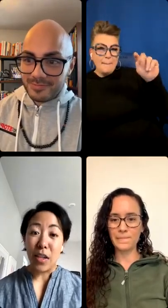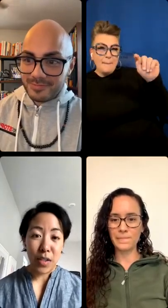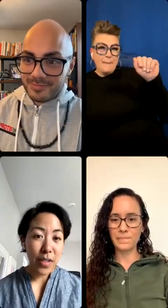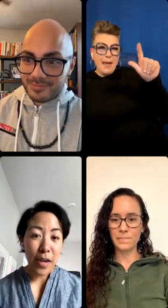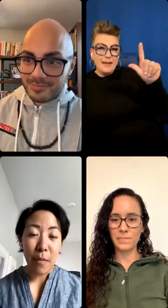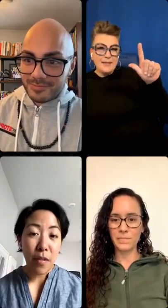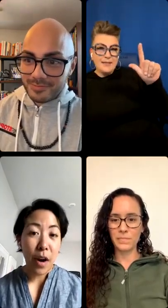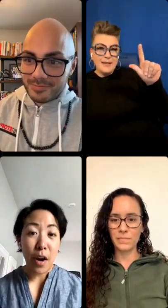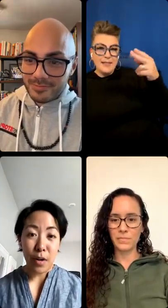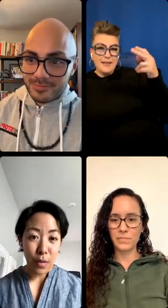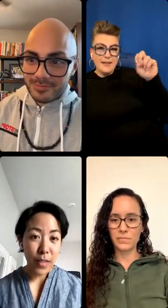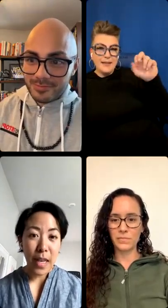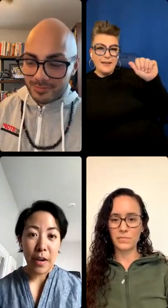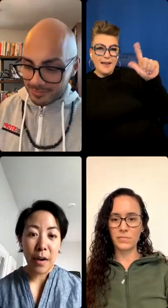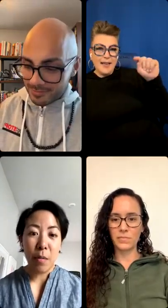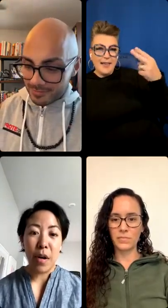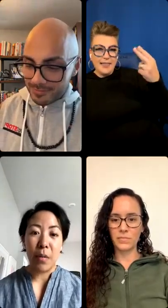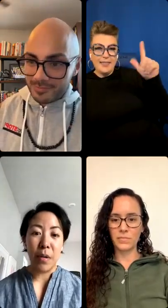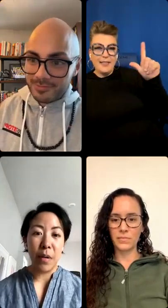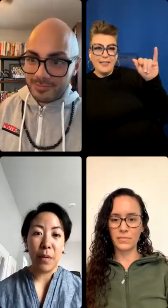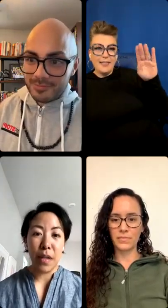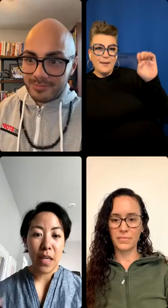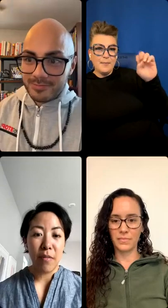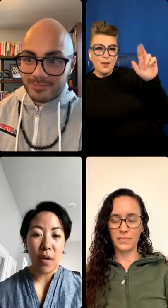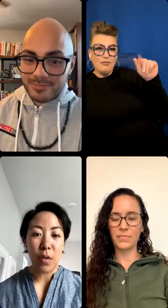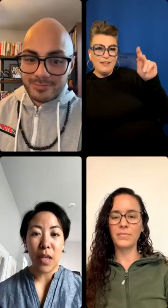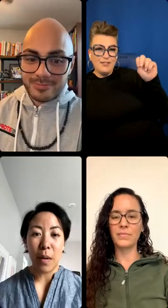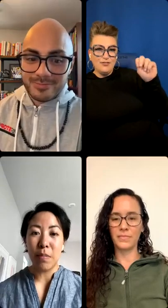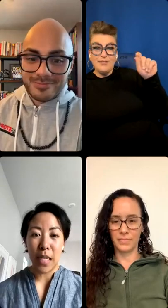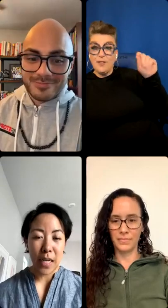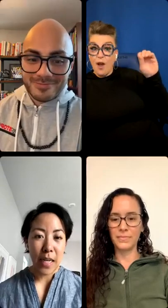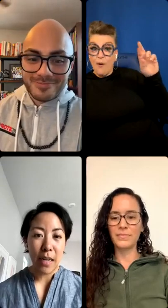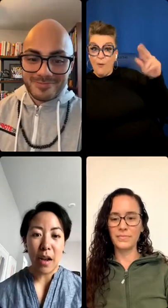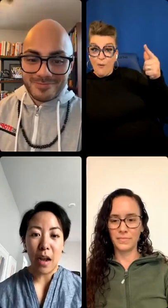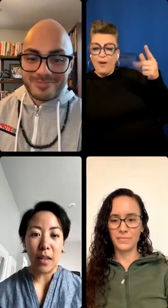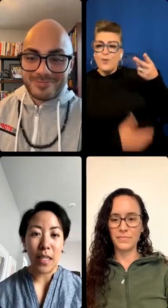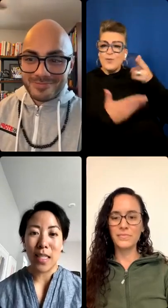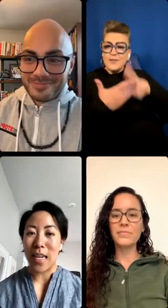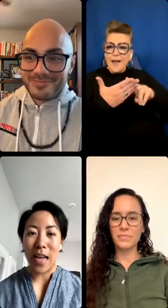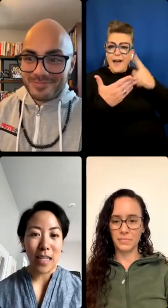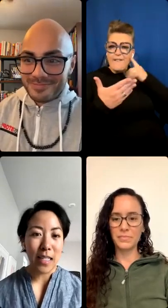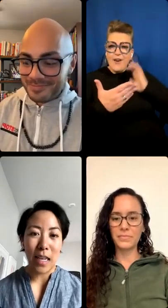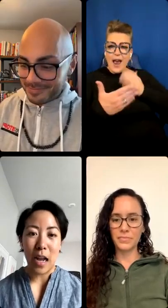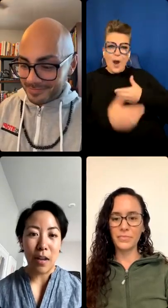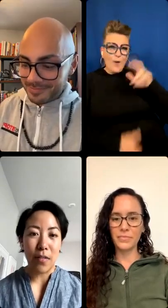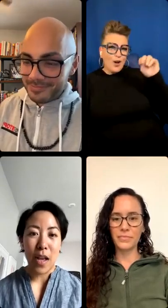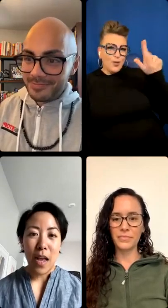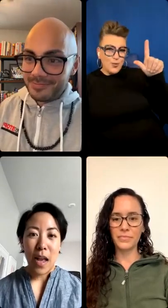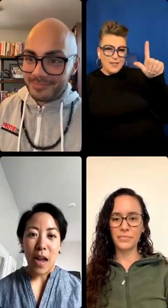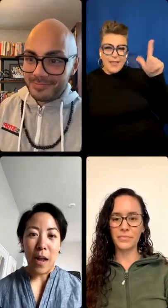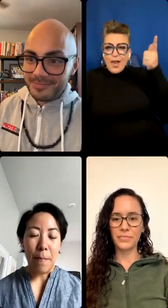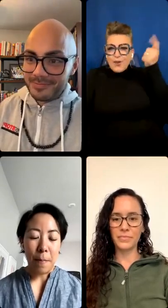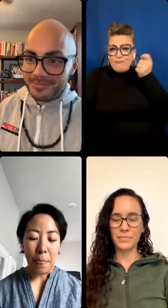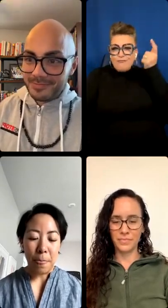mentalhealthliberation.org, and to sign up for our newsletter, where we will keep folks updated on the status